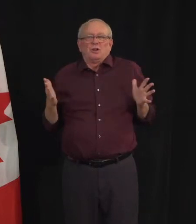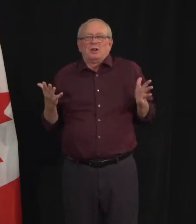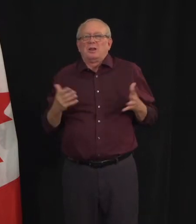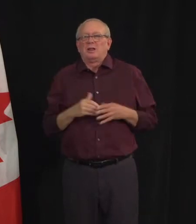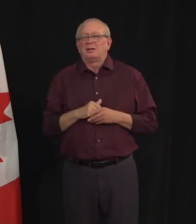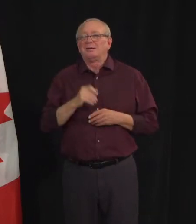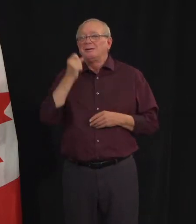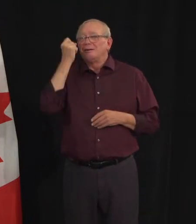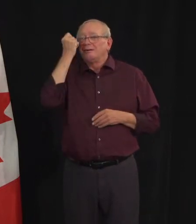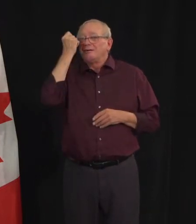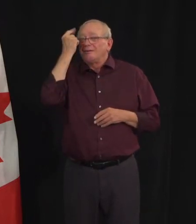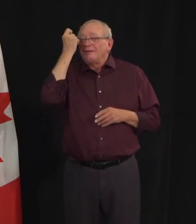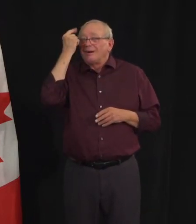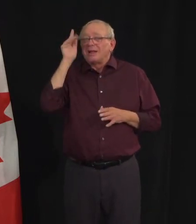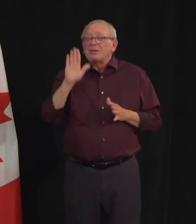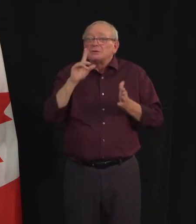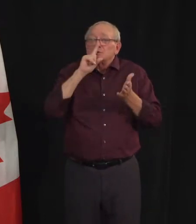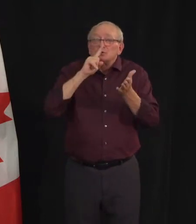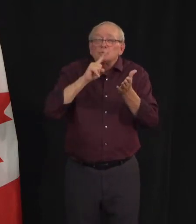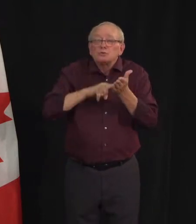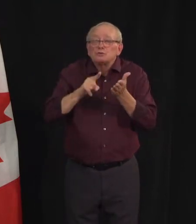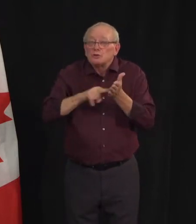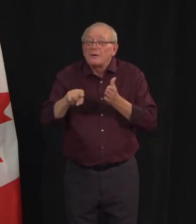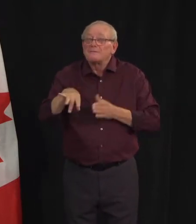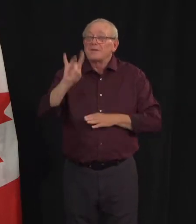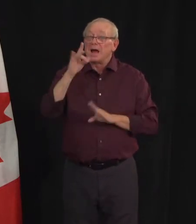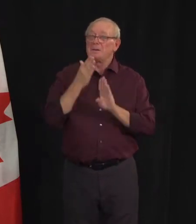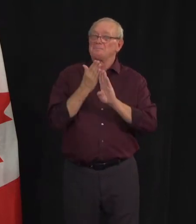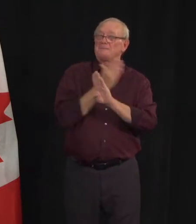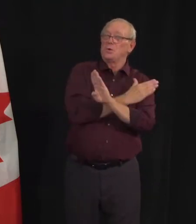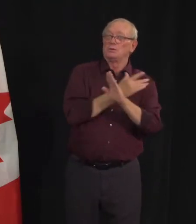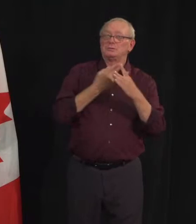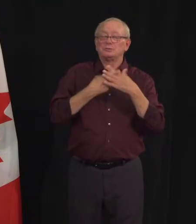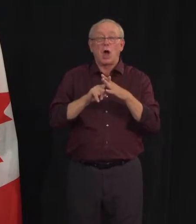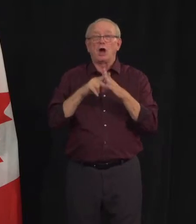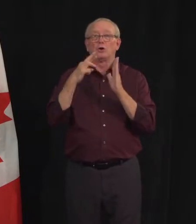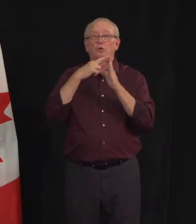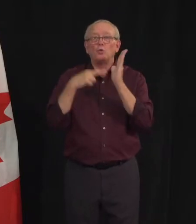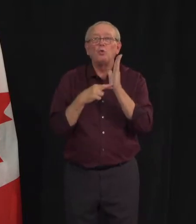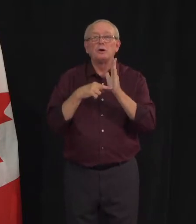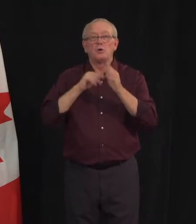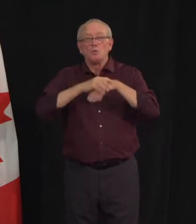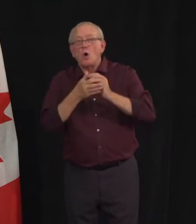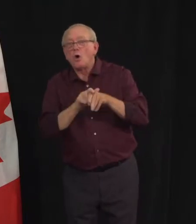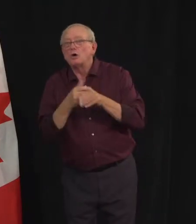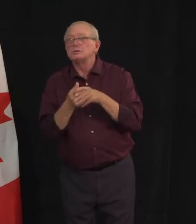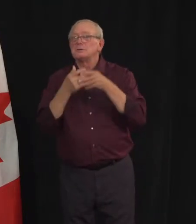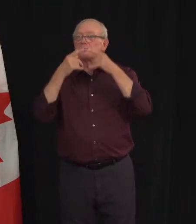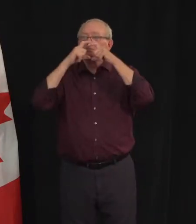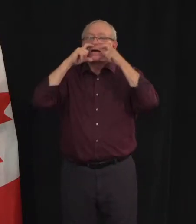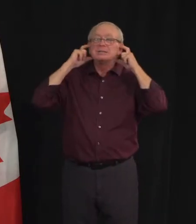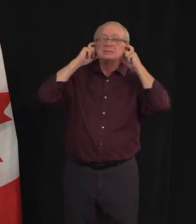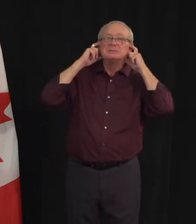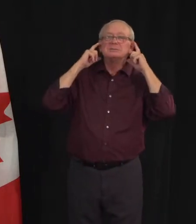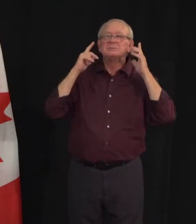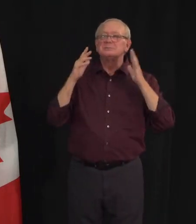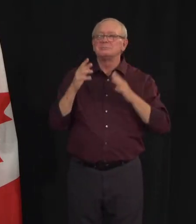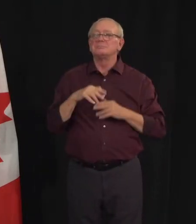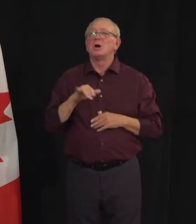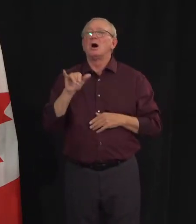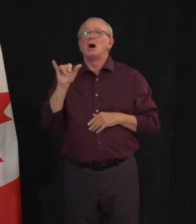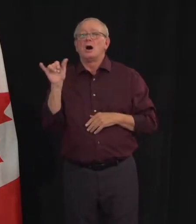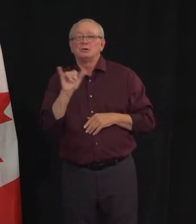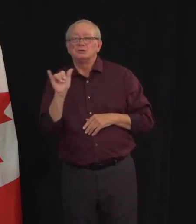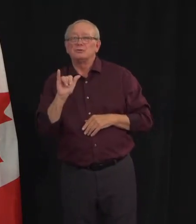before any COVID-19 modifications were in place in schools, and this included high school settings in both Ireland